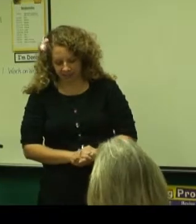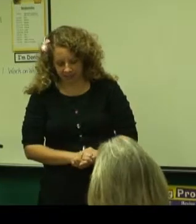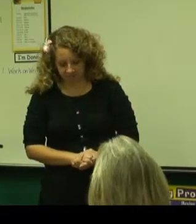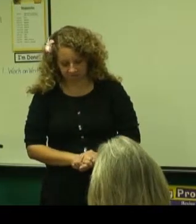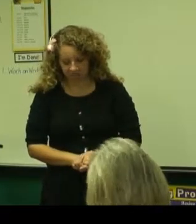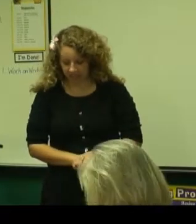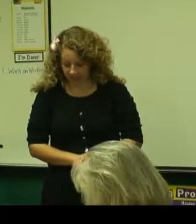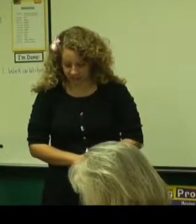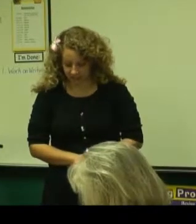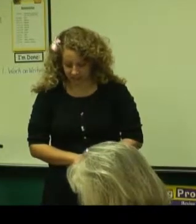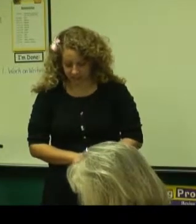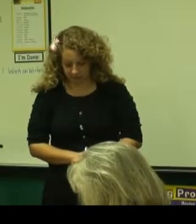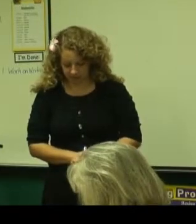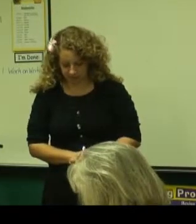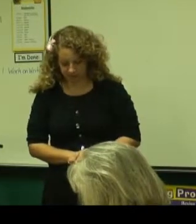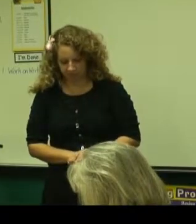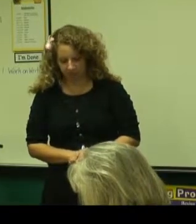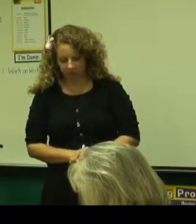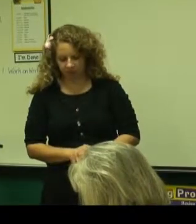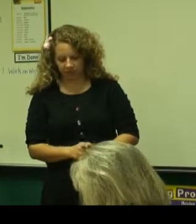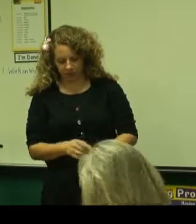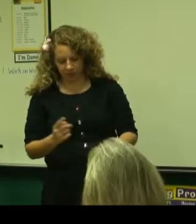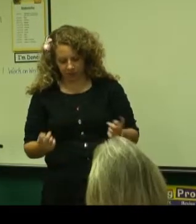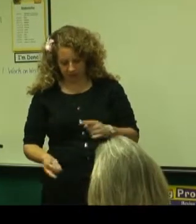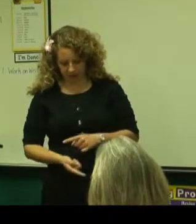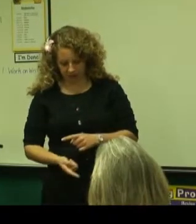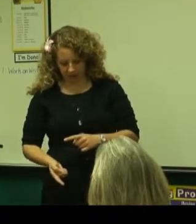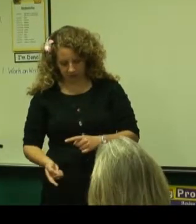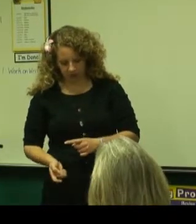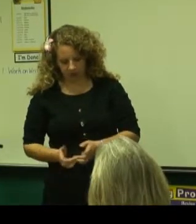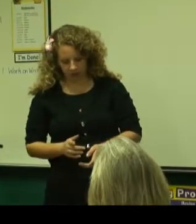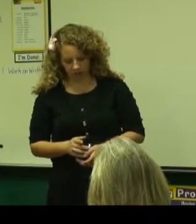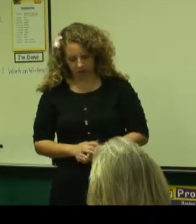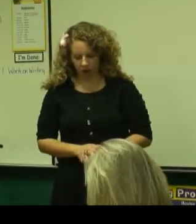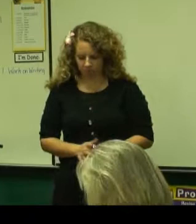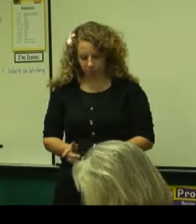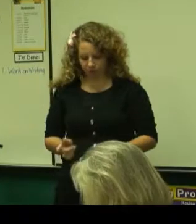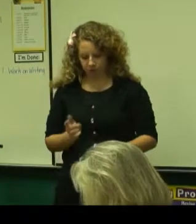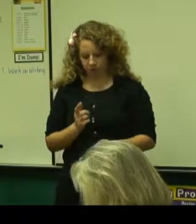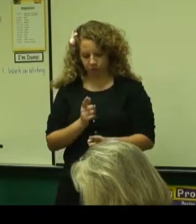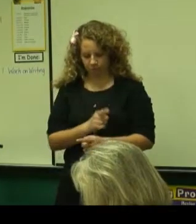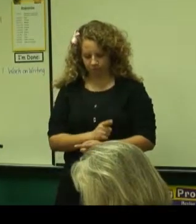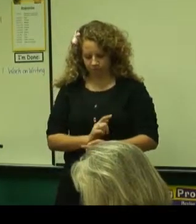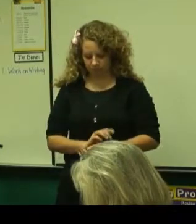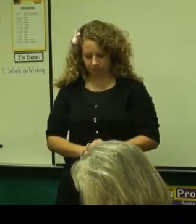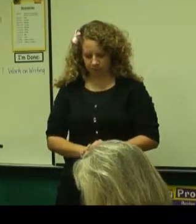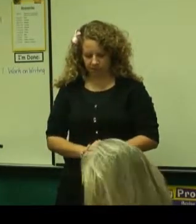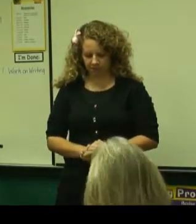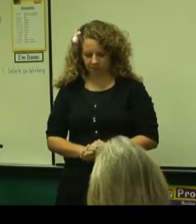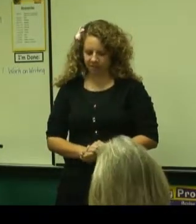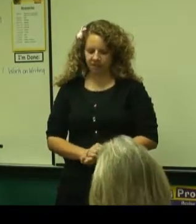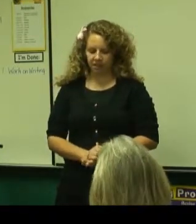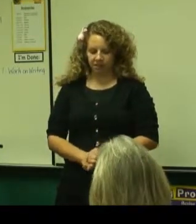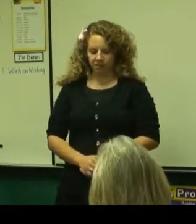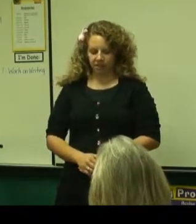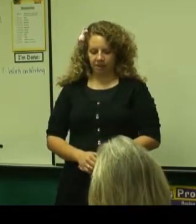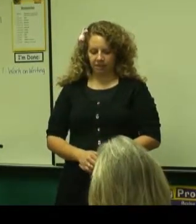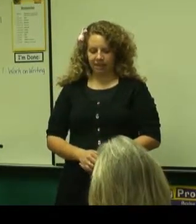D, he doesn't need money. Then the other way you could say it with the not moved to a different place. Then it would be